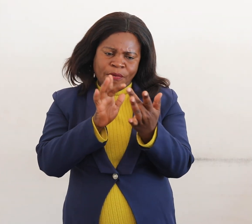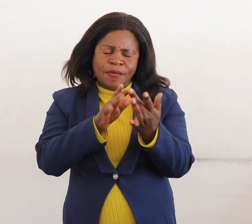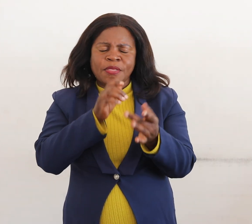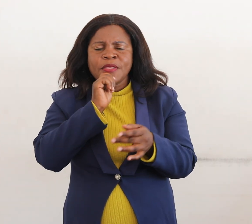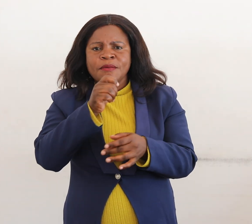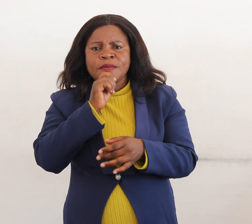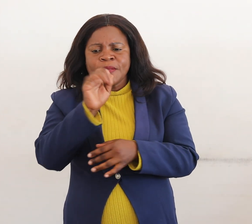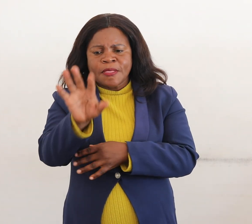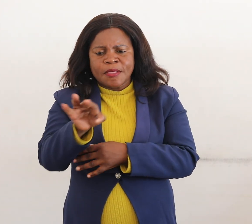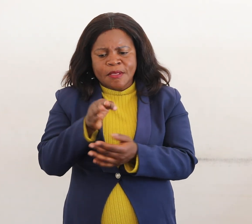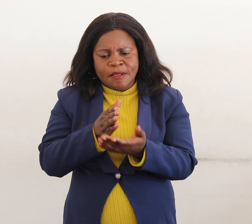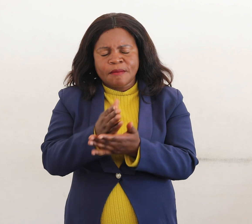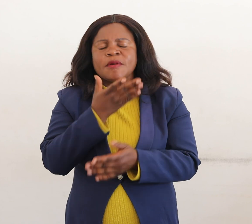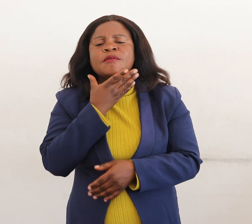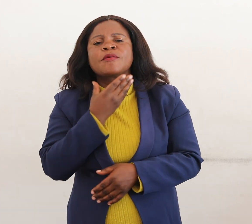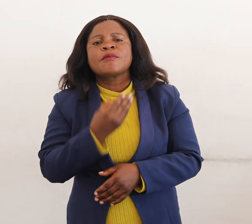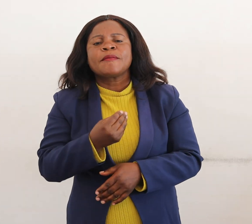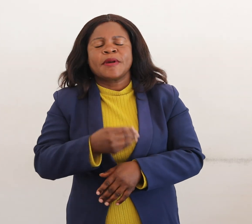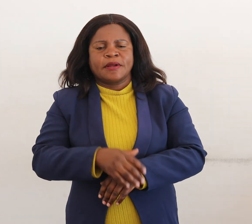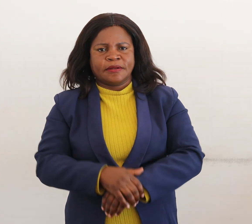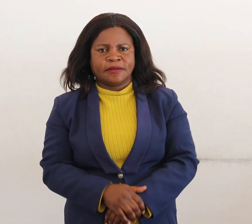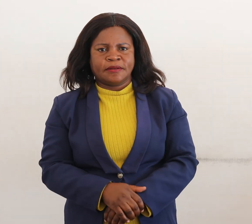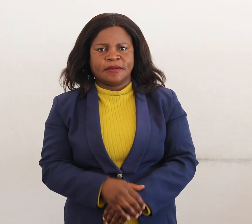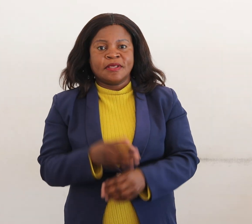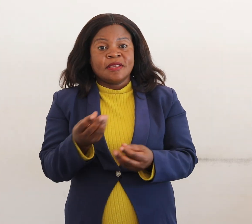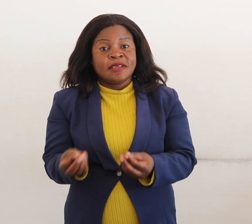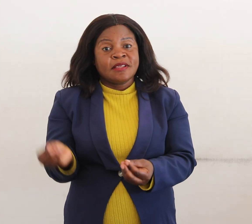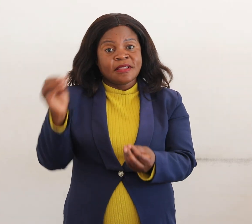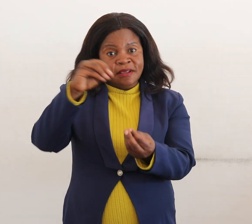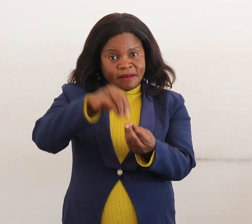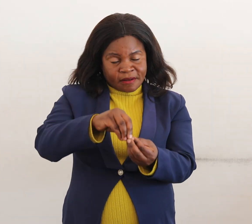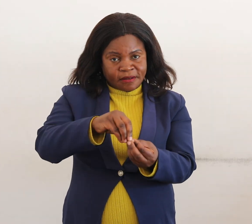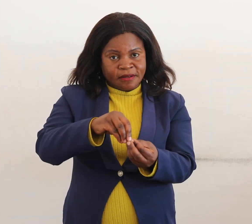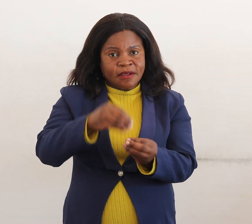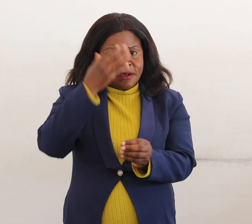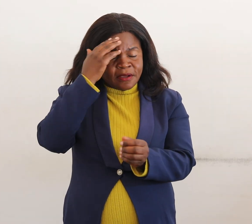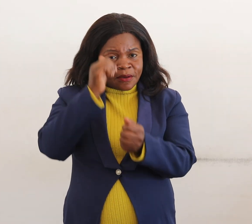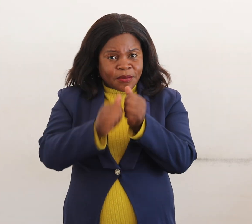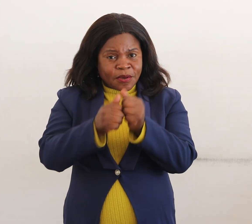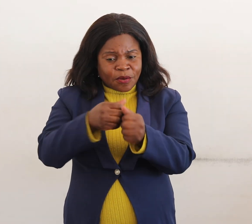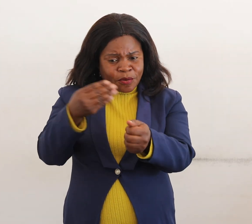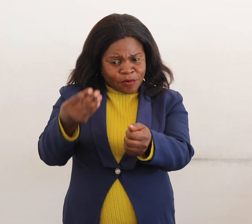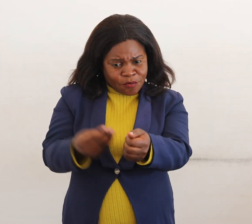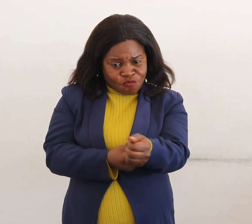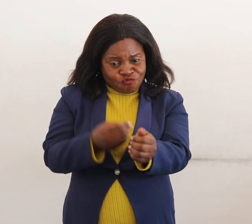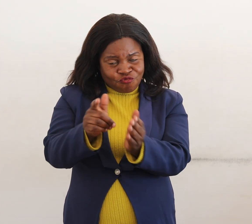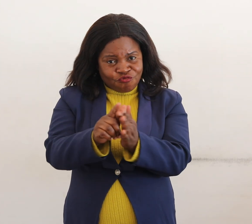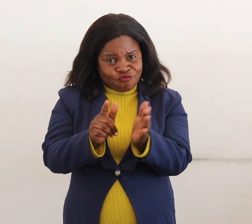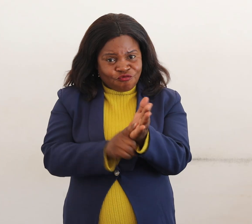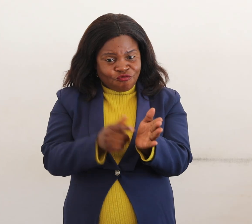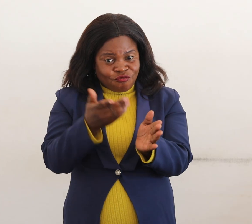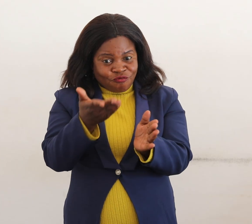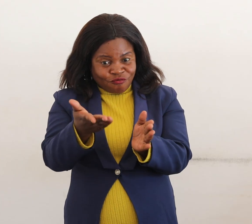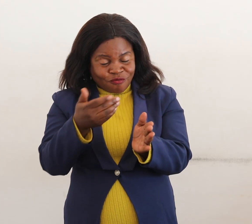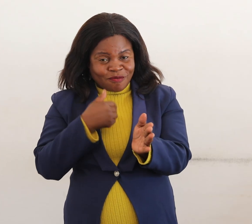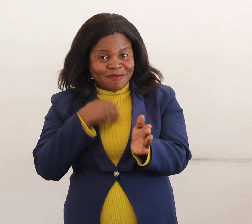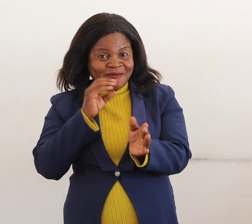Commission. In addition, because of a new provision which has been inserted,